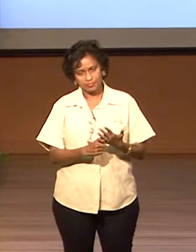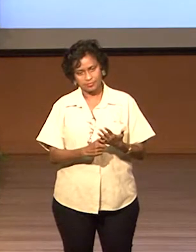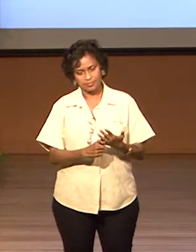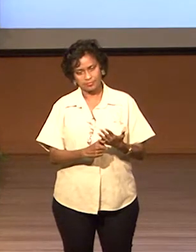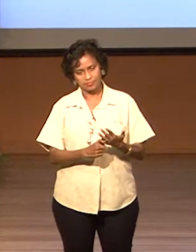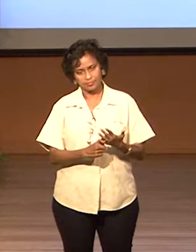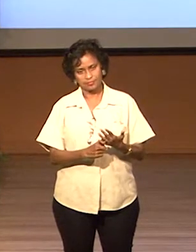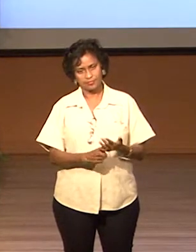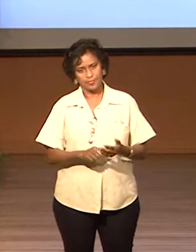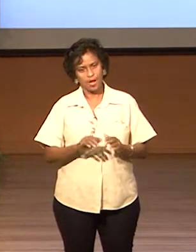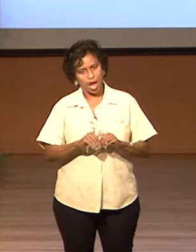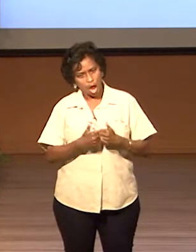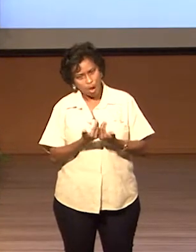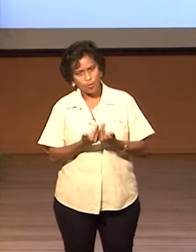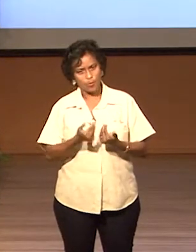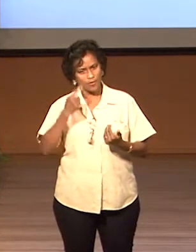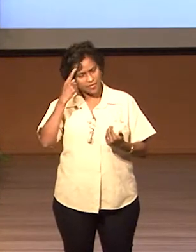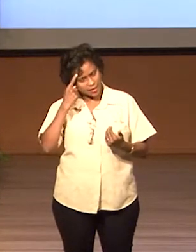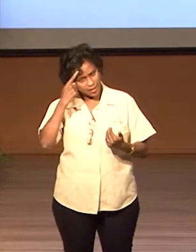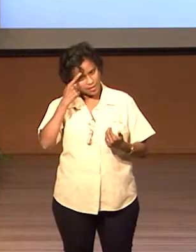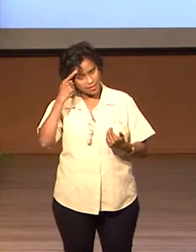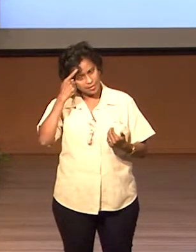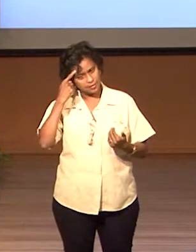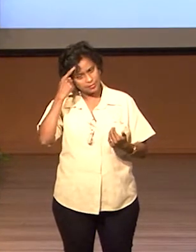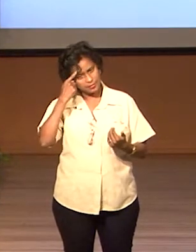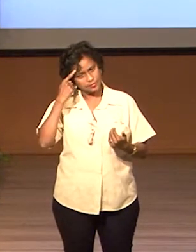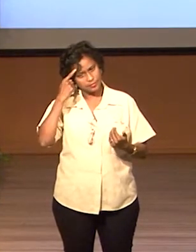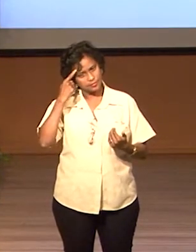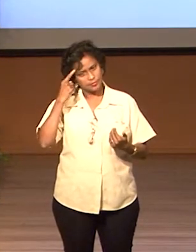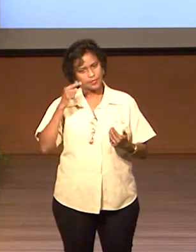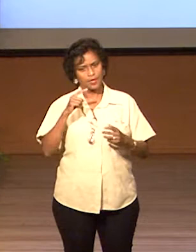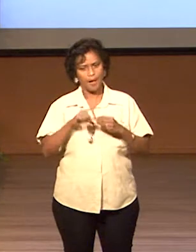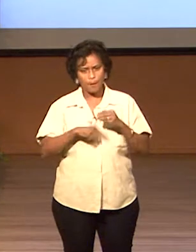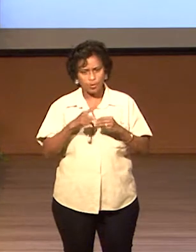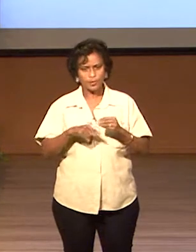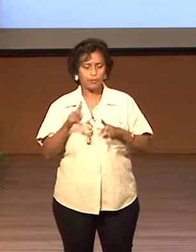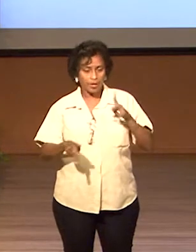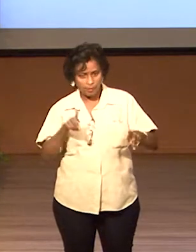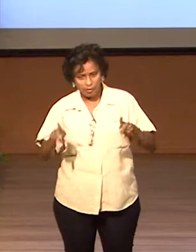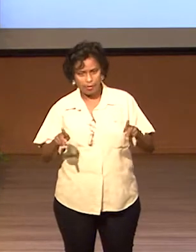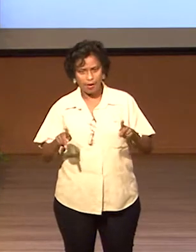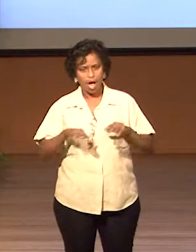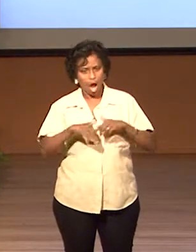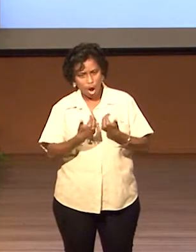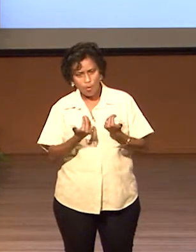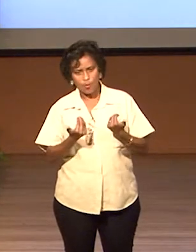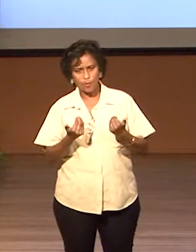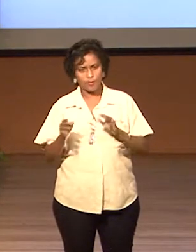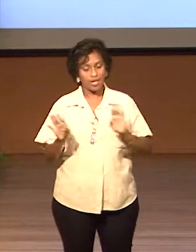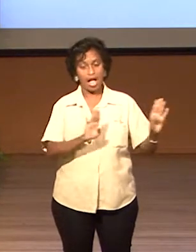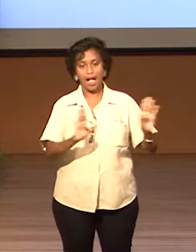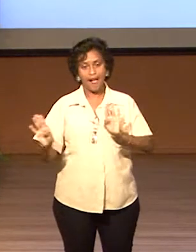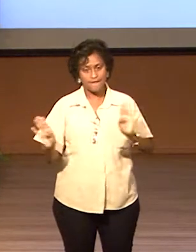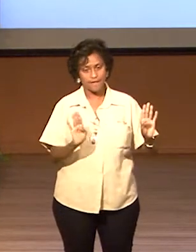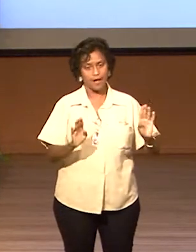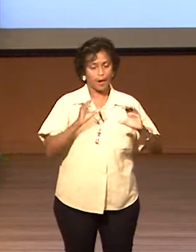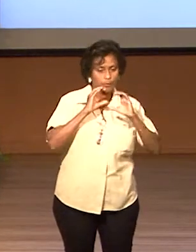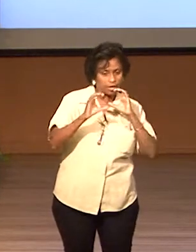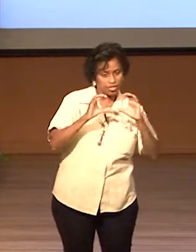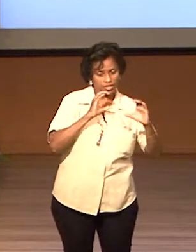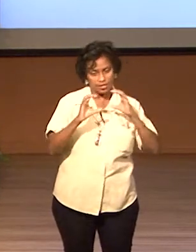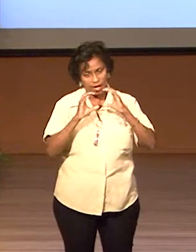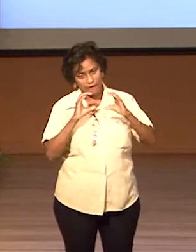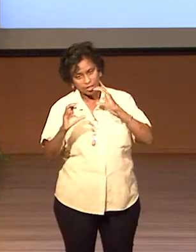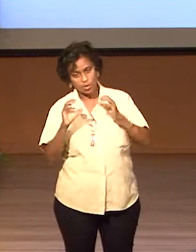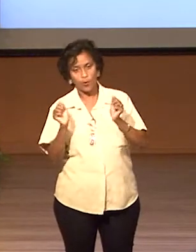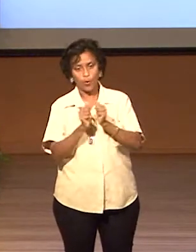these concepts, that we realize that the treatment or the way we engage with other people can be oppressive and can in fact